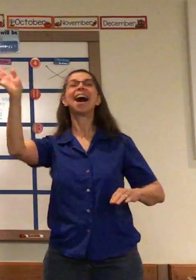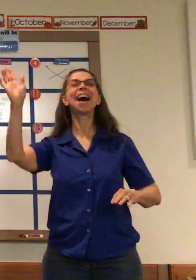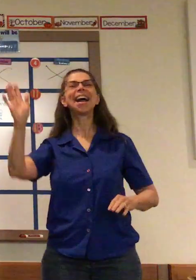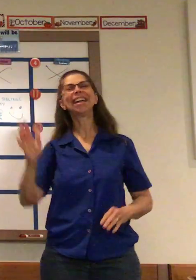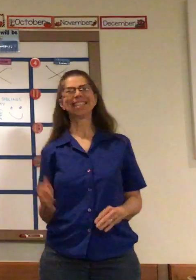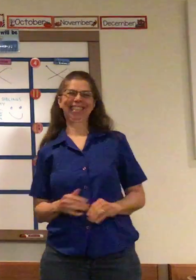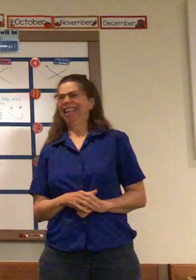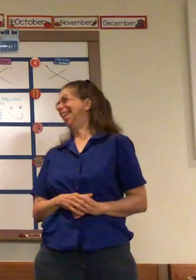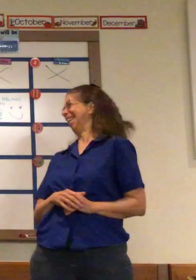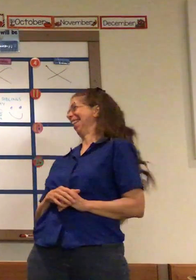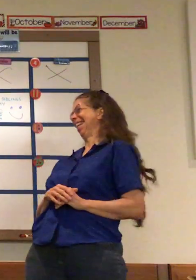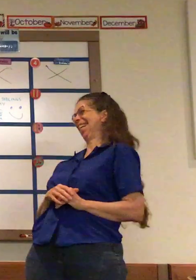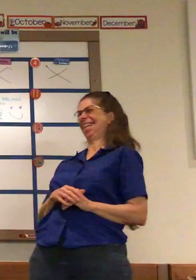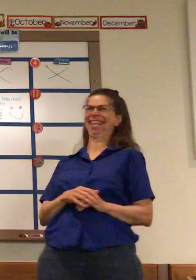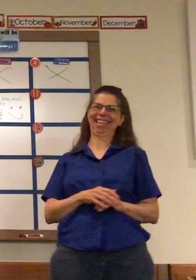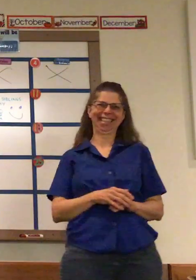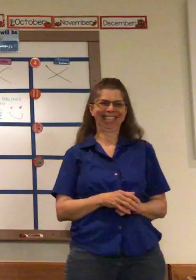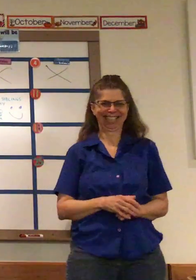Hi.